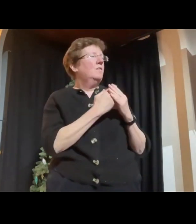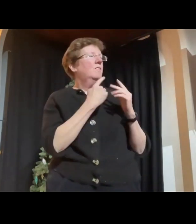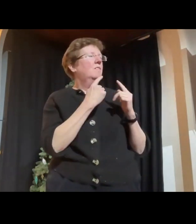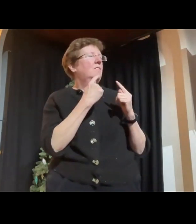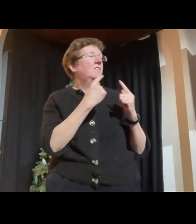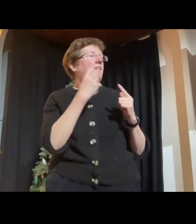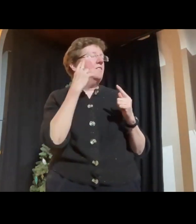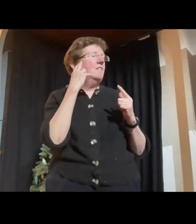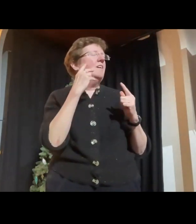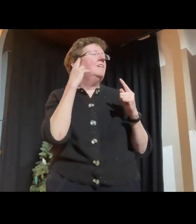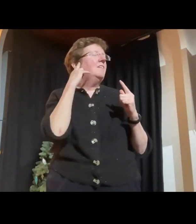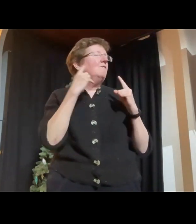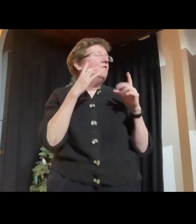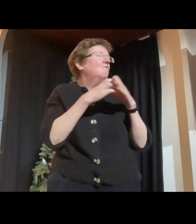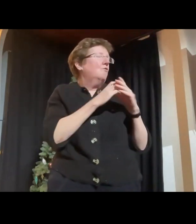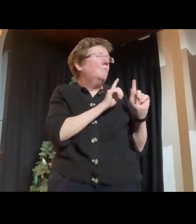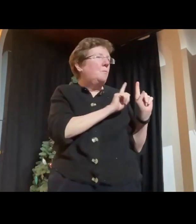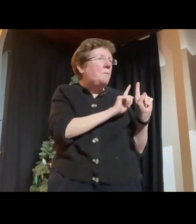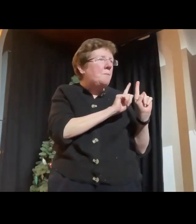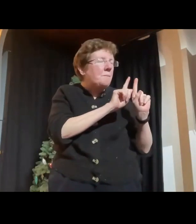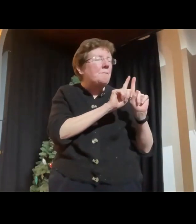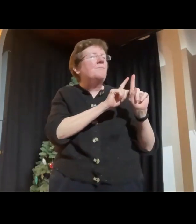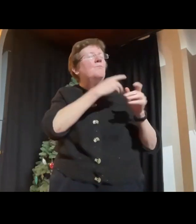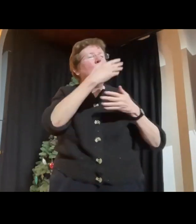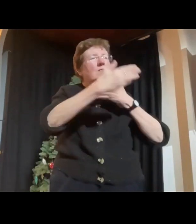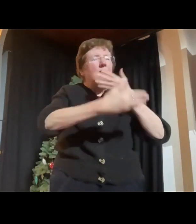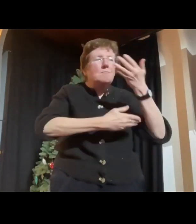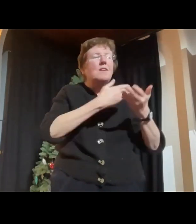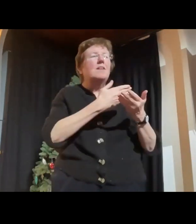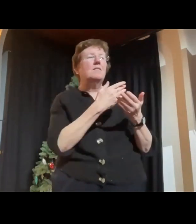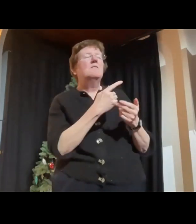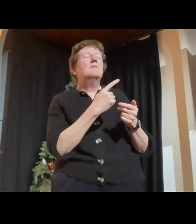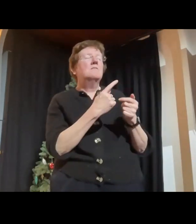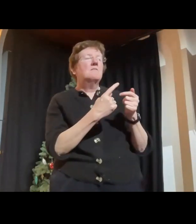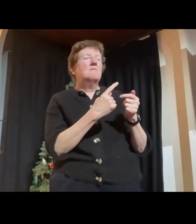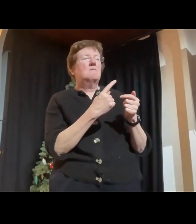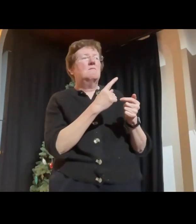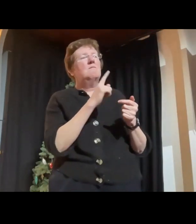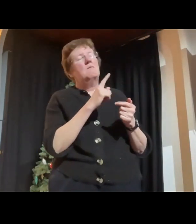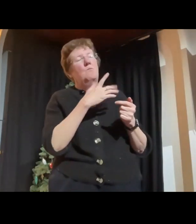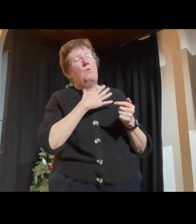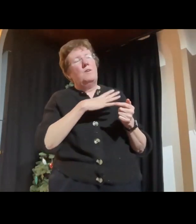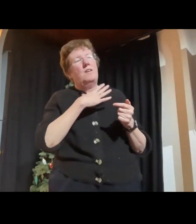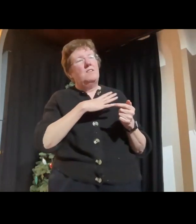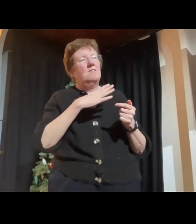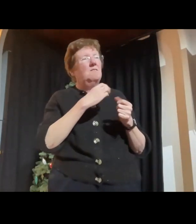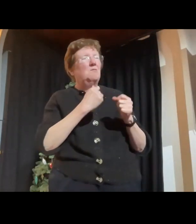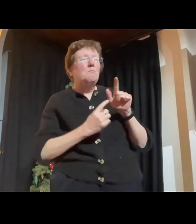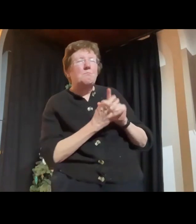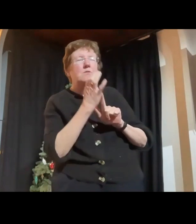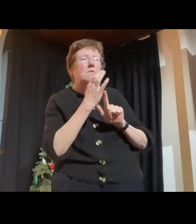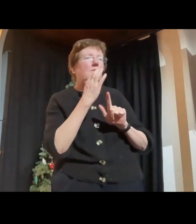had been discussions with GTCS. And with our deaf teachers group and our discussions with them, we noticed